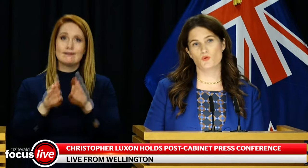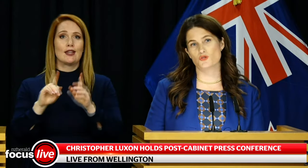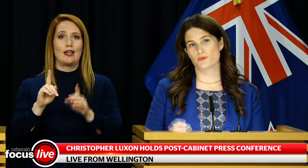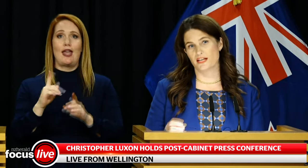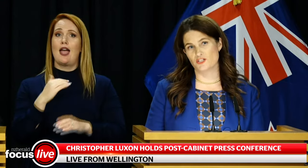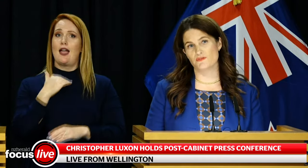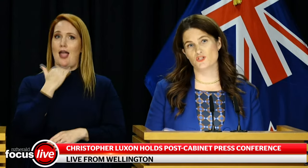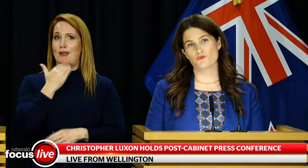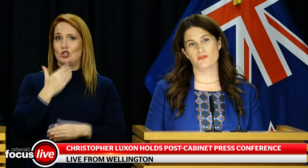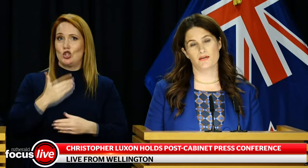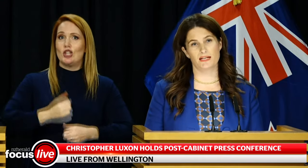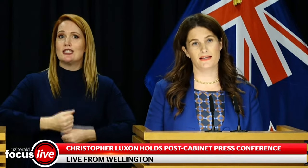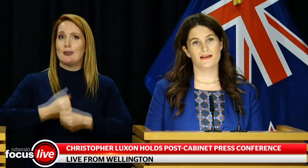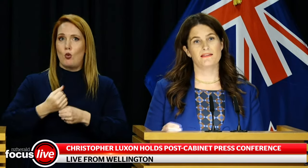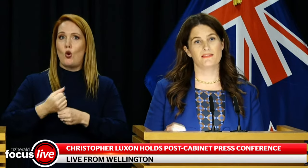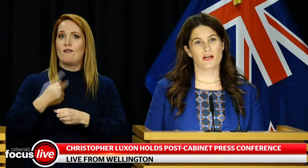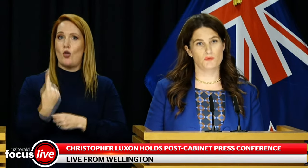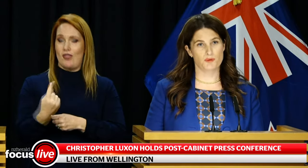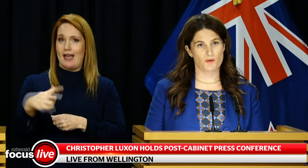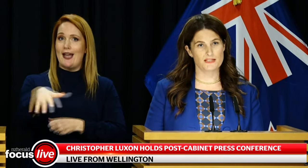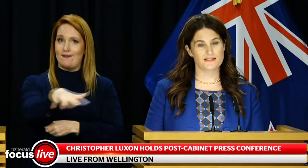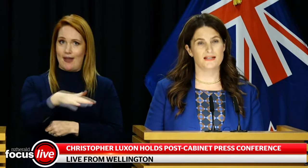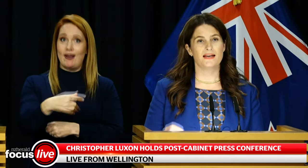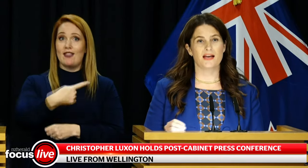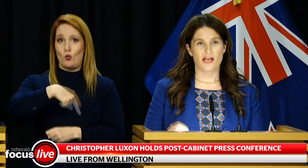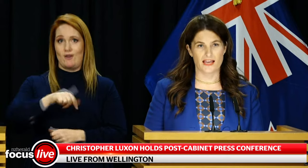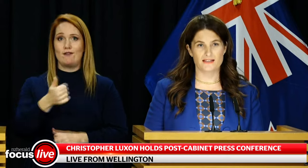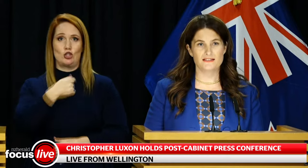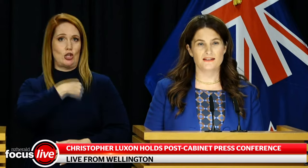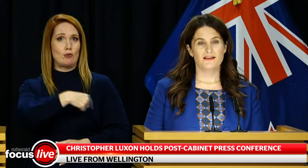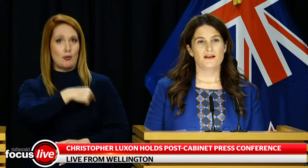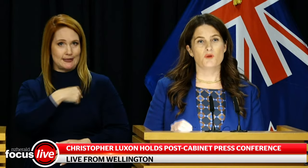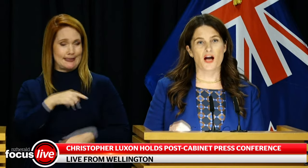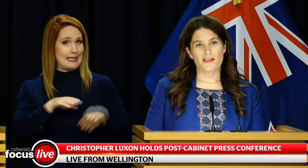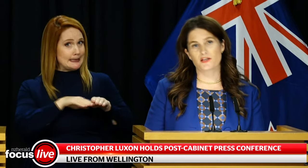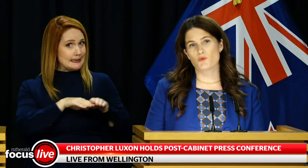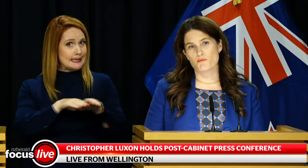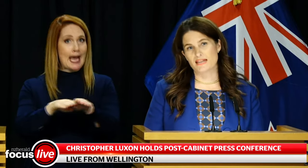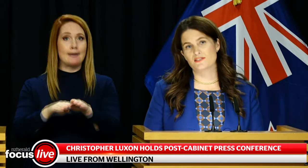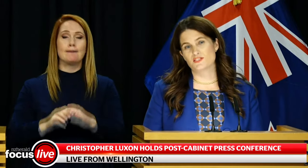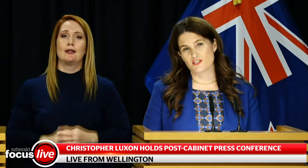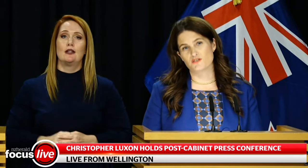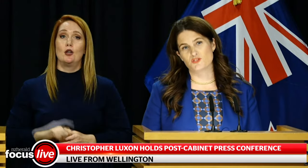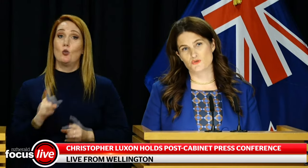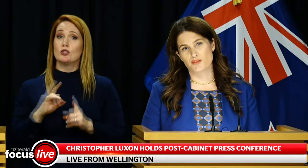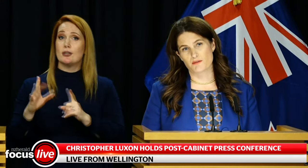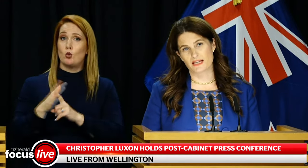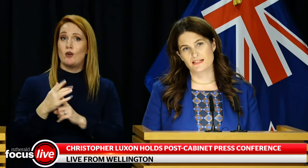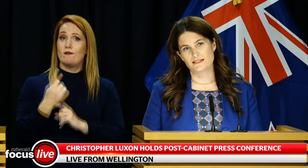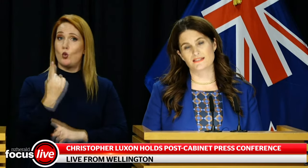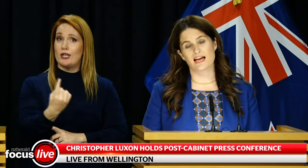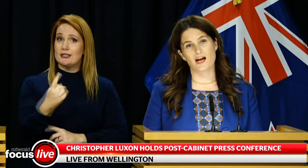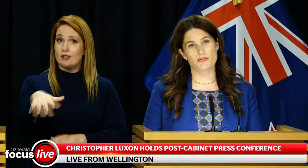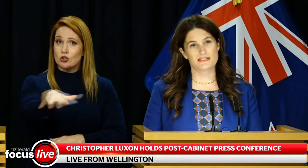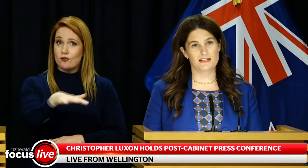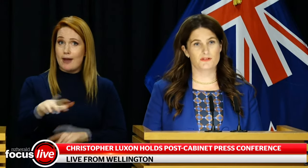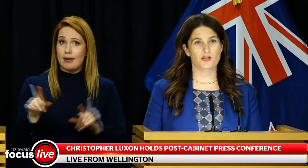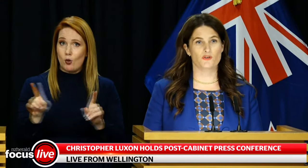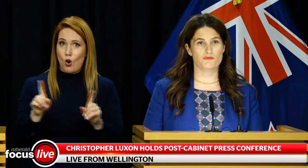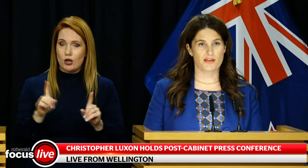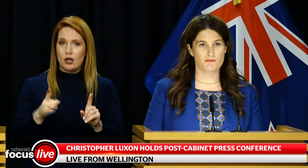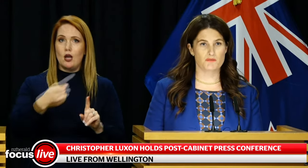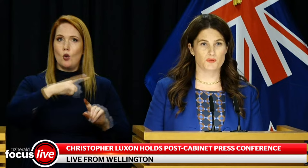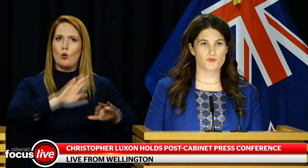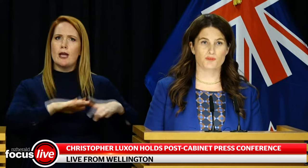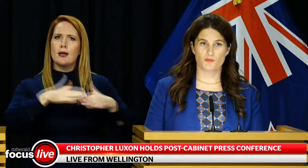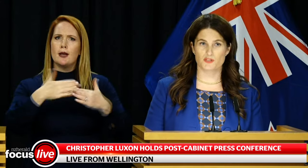of support to an individual family that they were promised. And I think what matters to individual families is, are we delivering